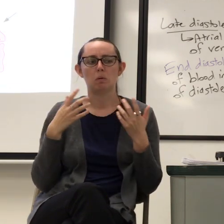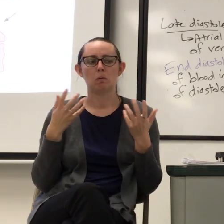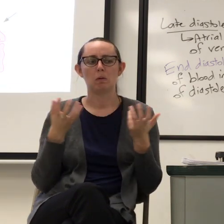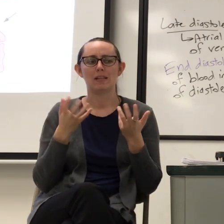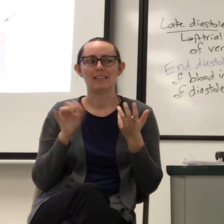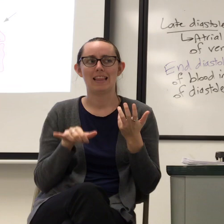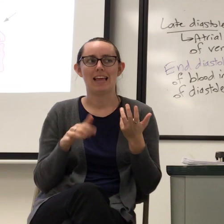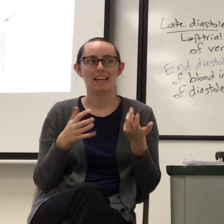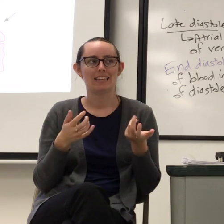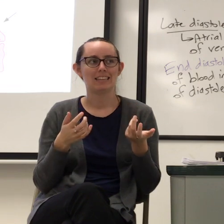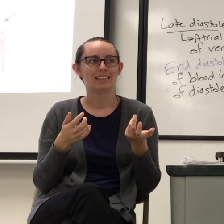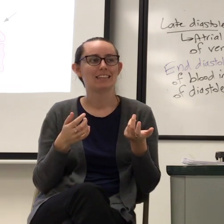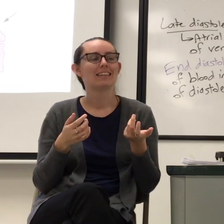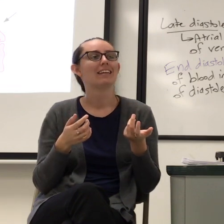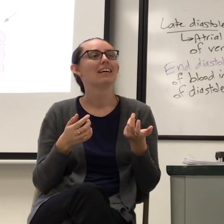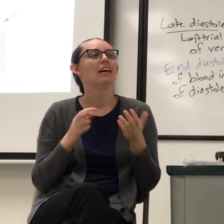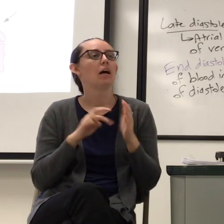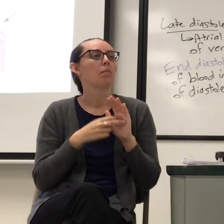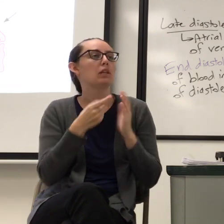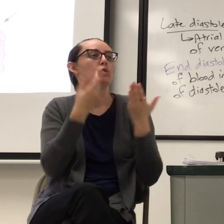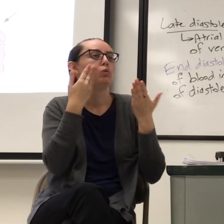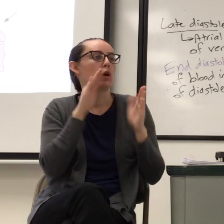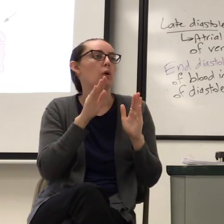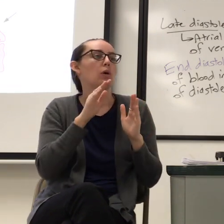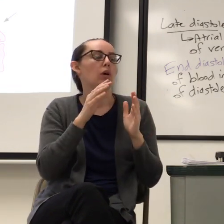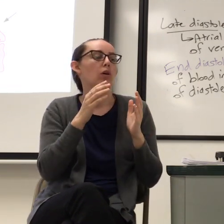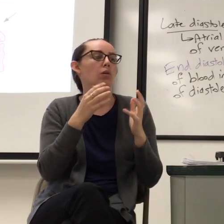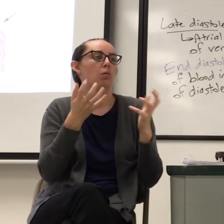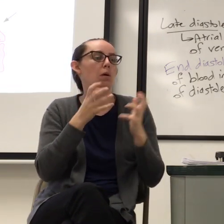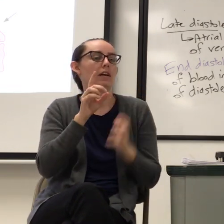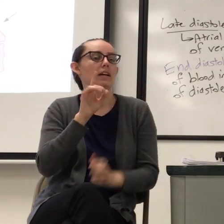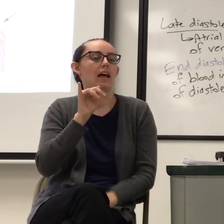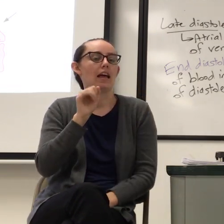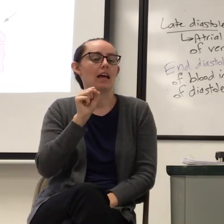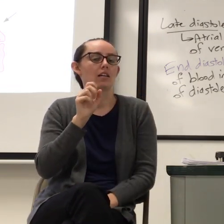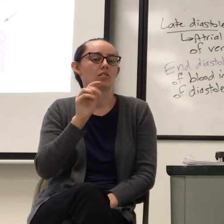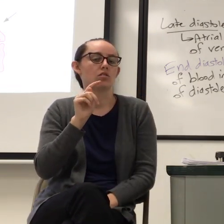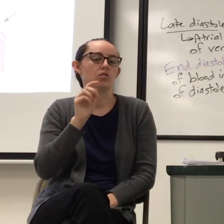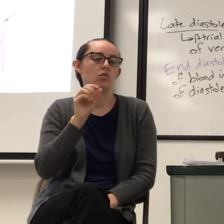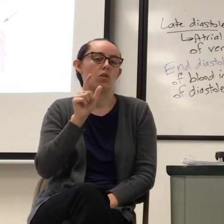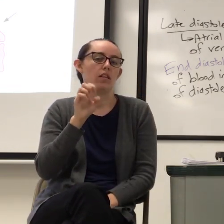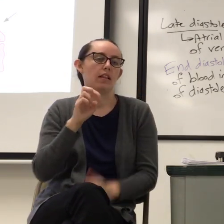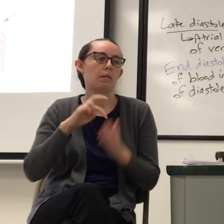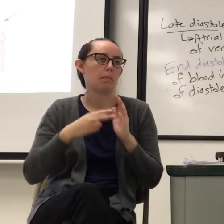I guess you don't know what diastole is. Let's put a number to it. What's the level?